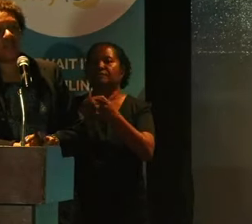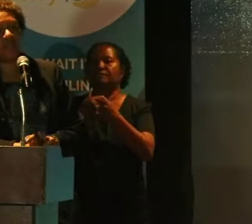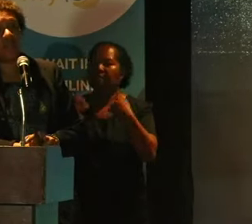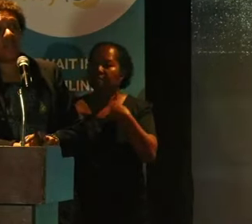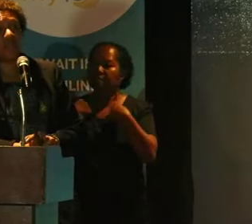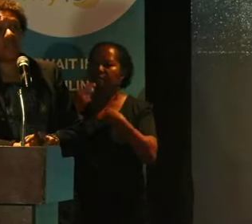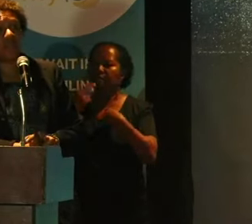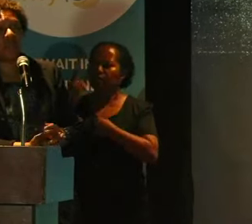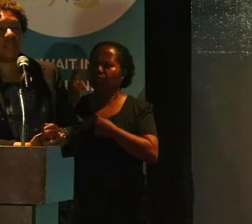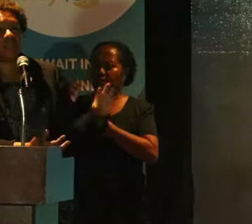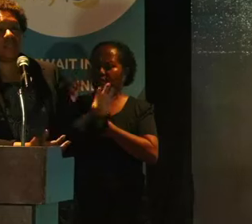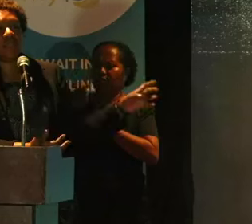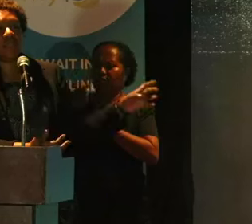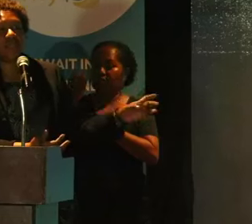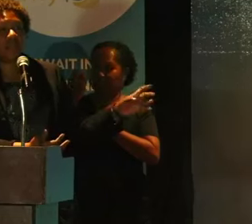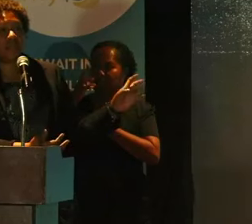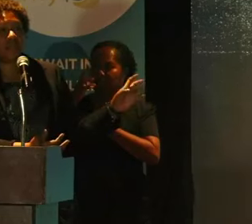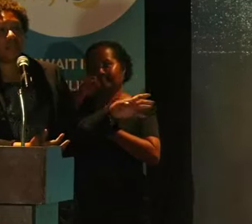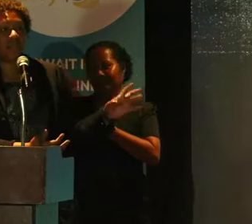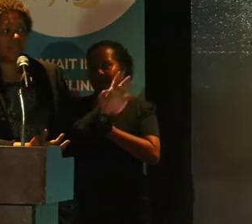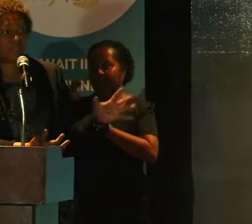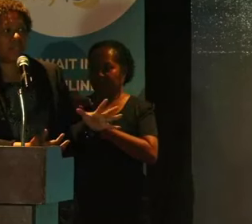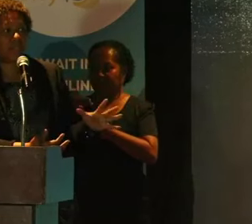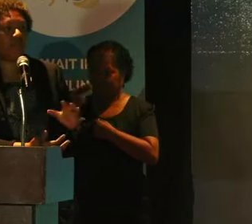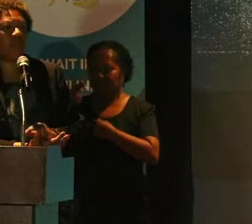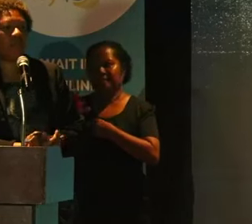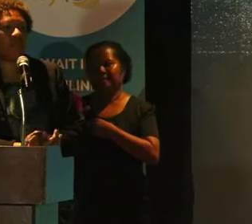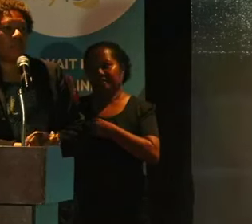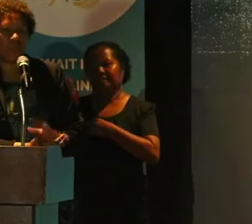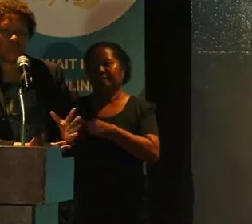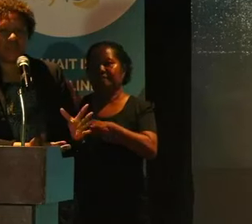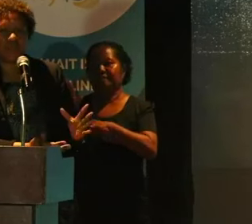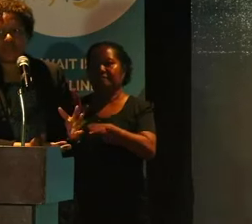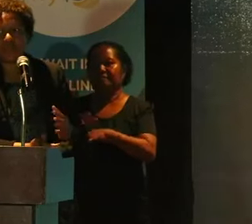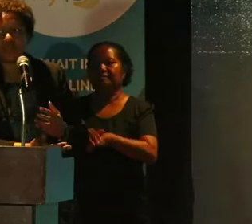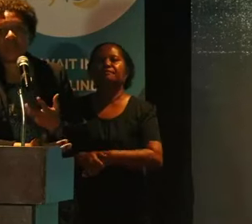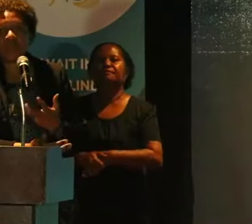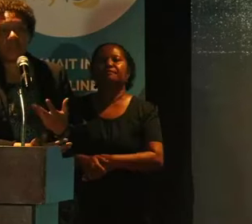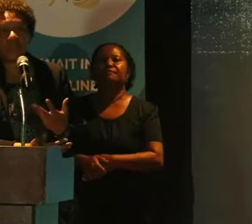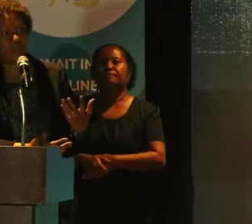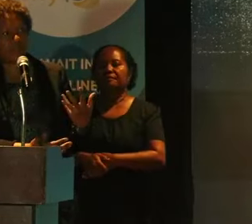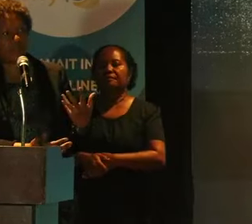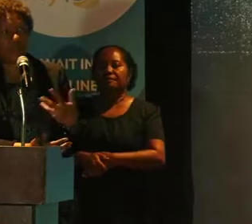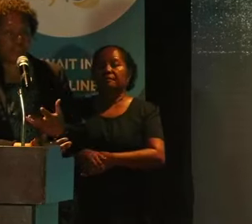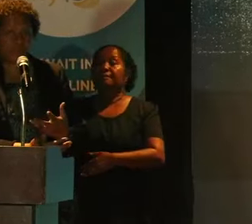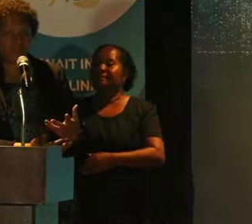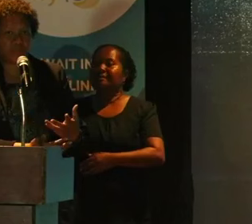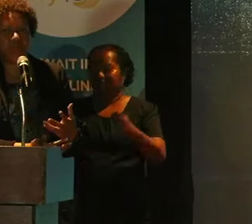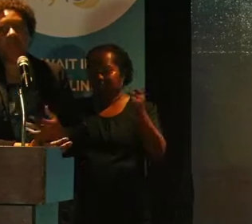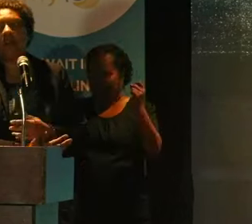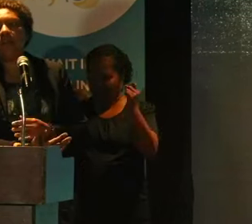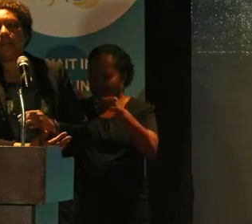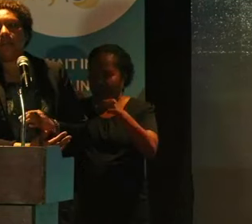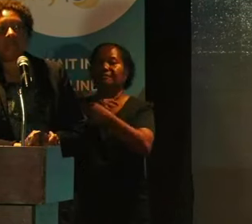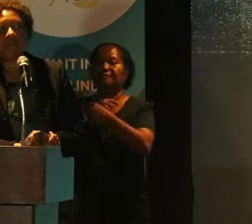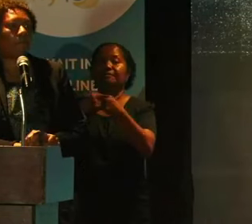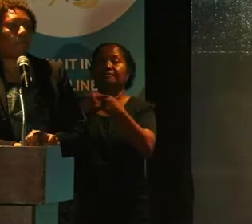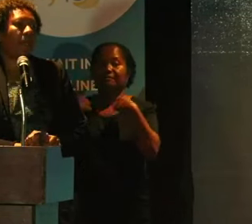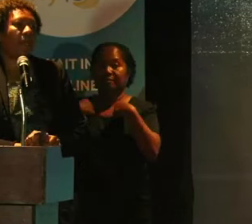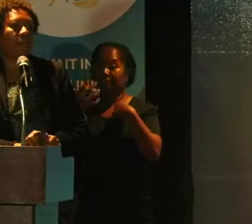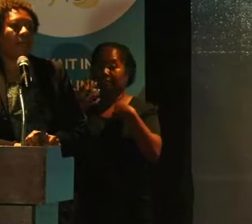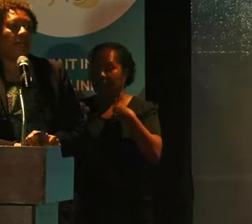from 2010, 2012, still sitting in our containers waiting to be prosecuted. So those are some of the challenges we face.